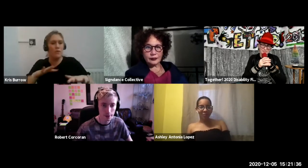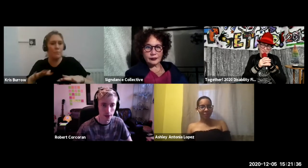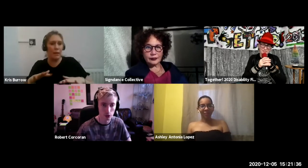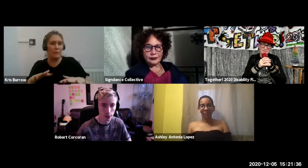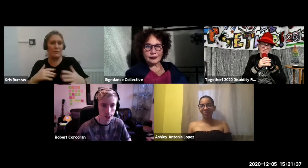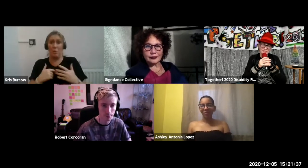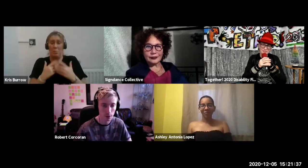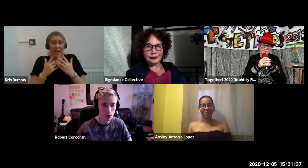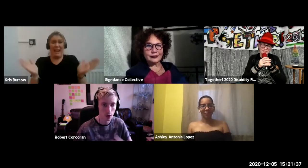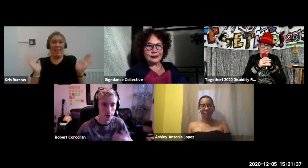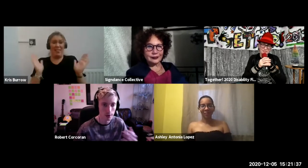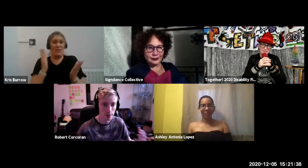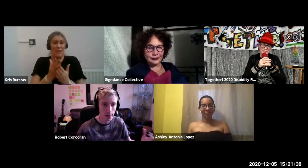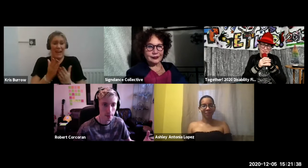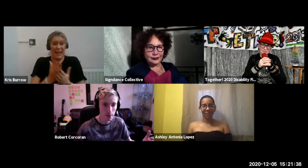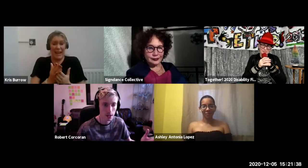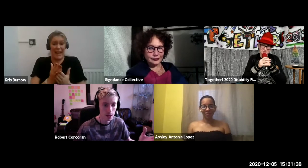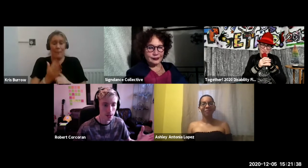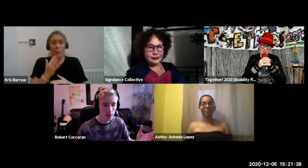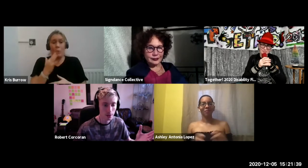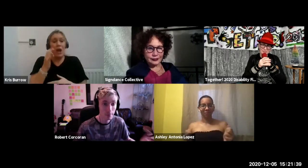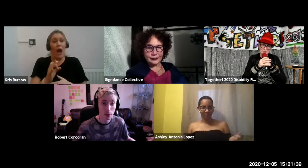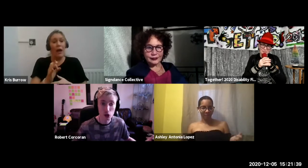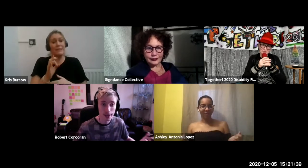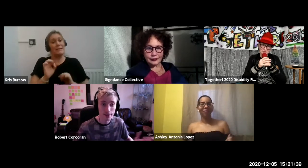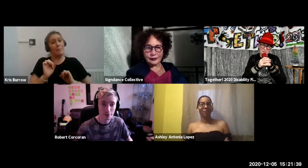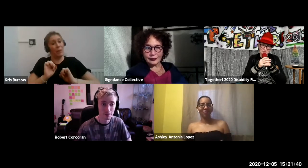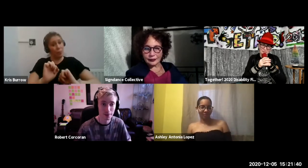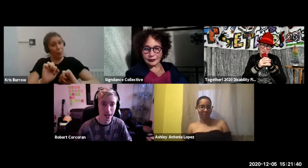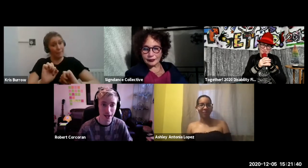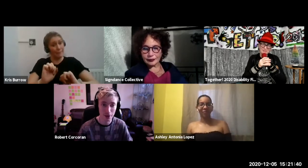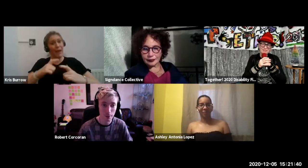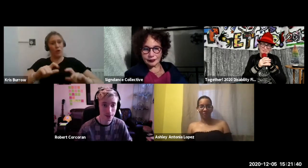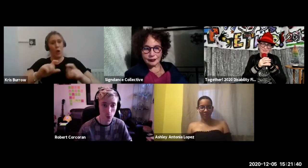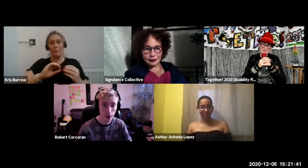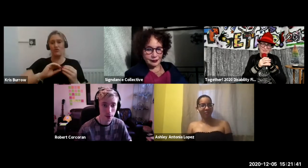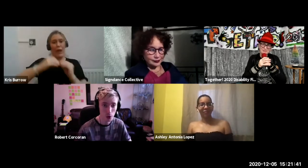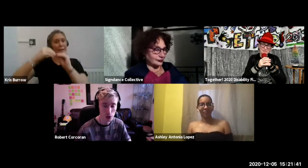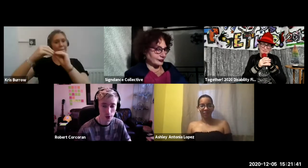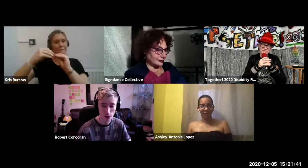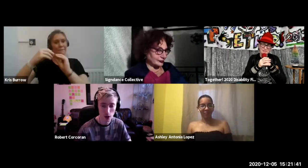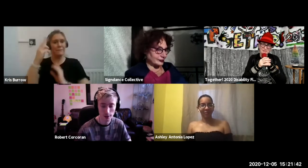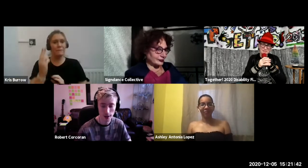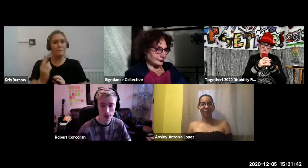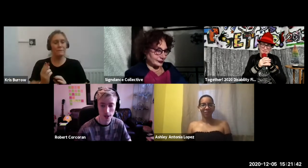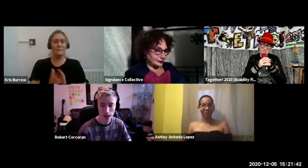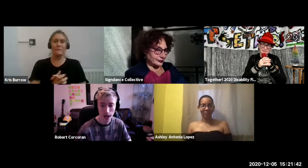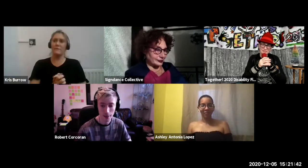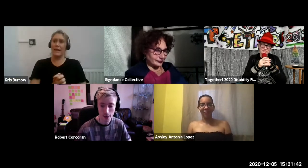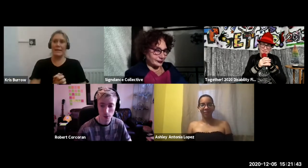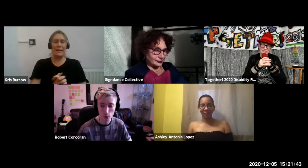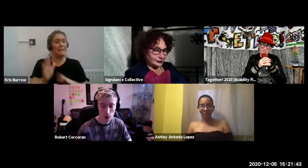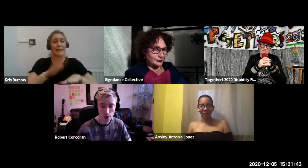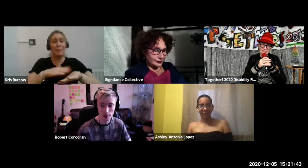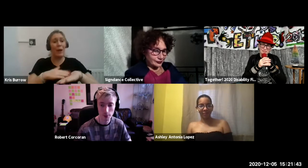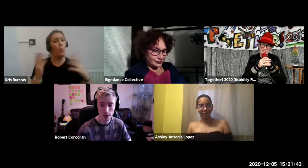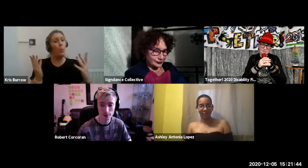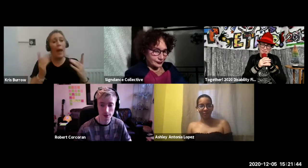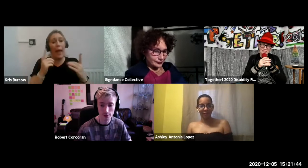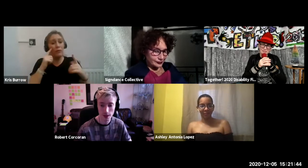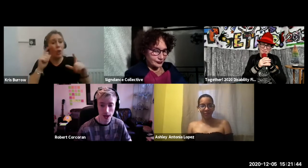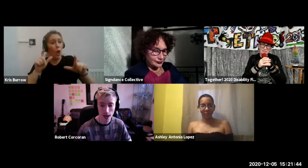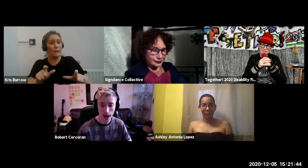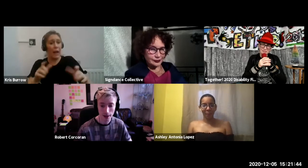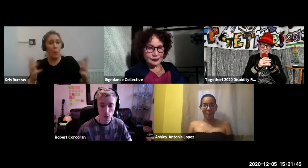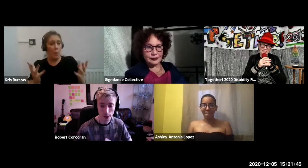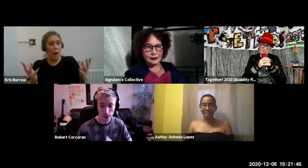be anything really, as long as it's them keeping creative, no matter where they were during the lockdown. And then we took these